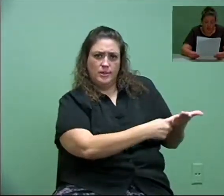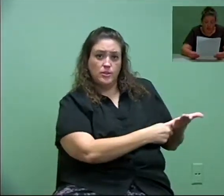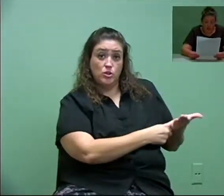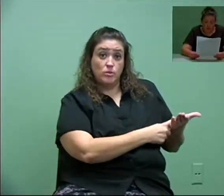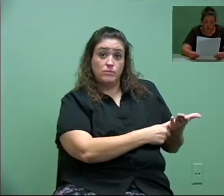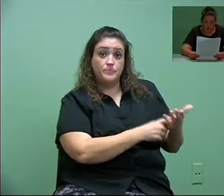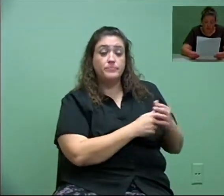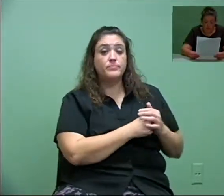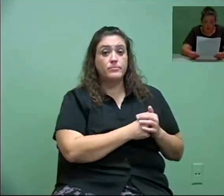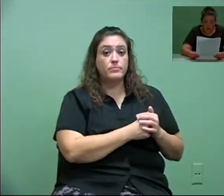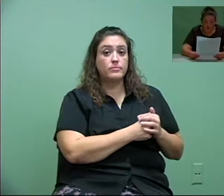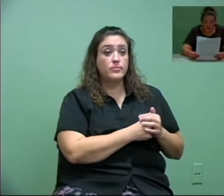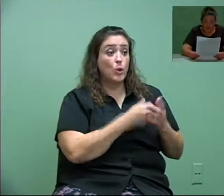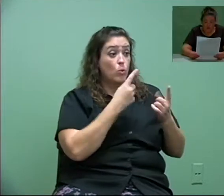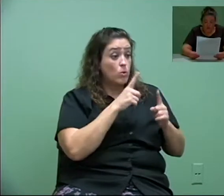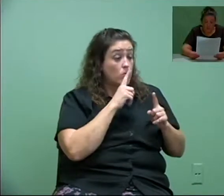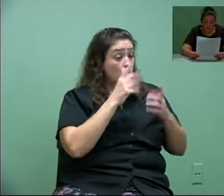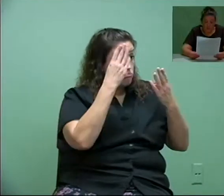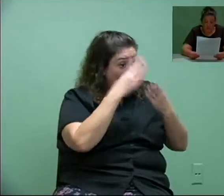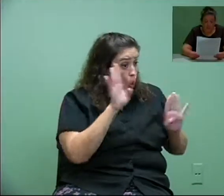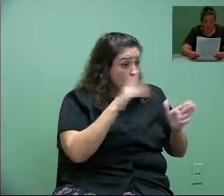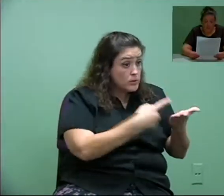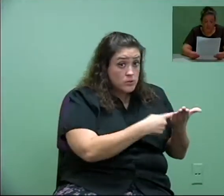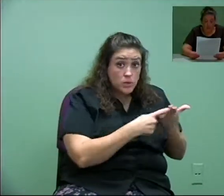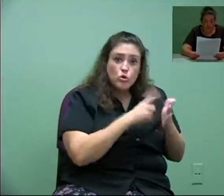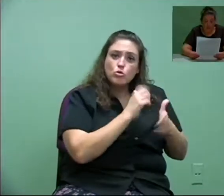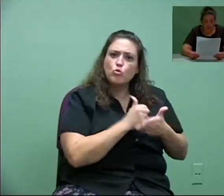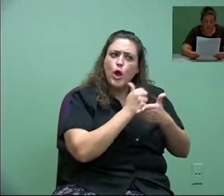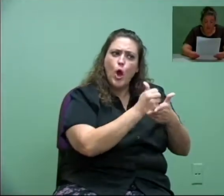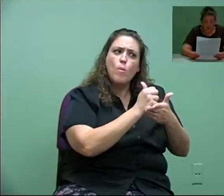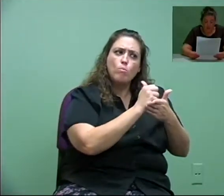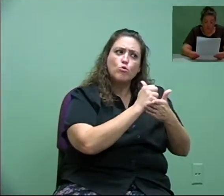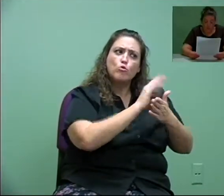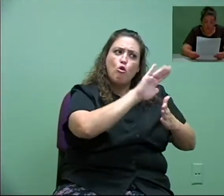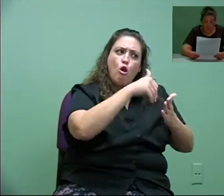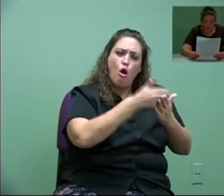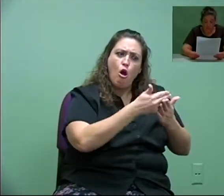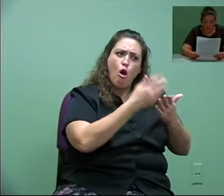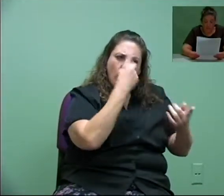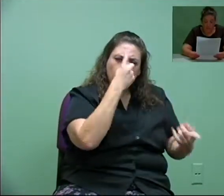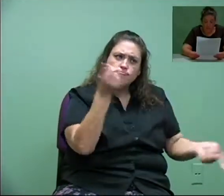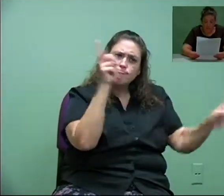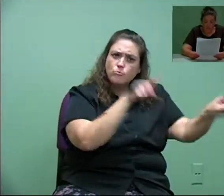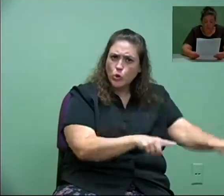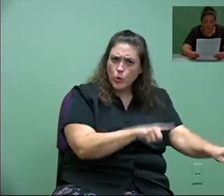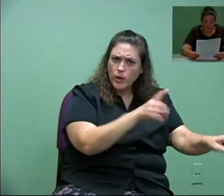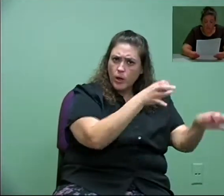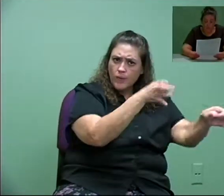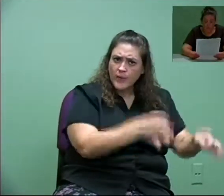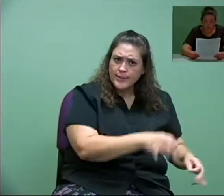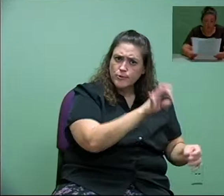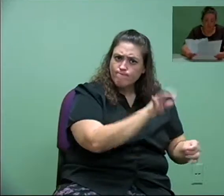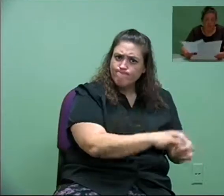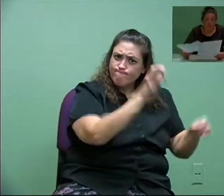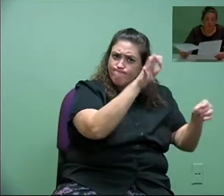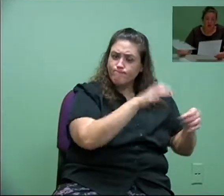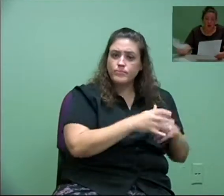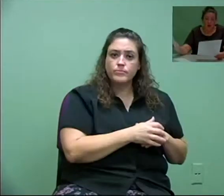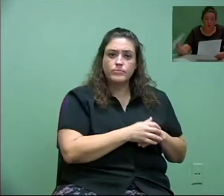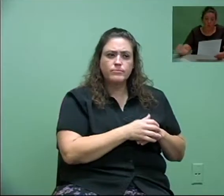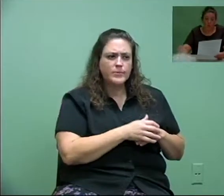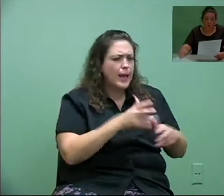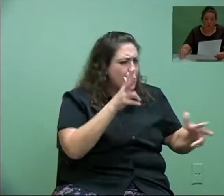a unanimous agreement on a verdict. Listen carefully and respectfully to each other's views and keep an open